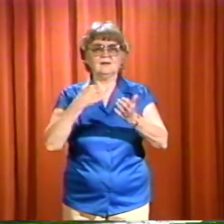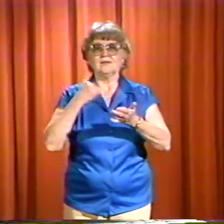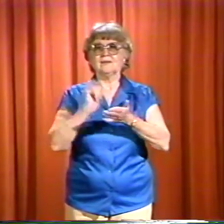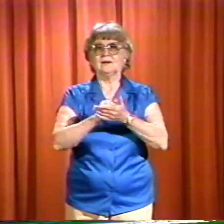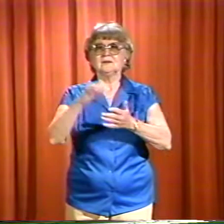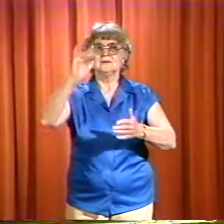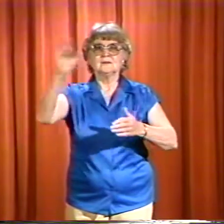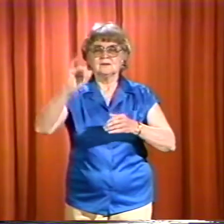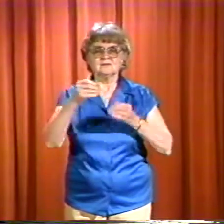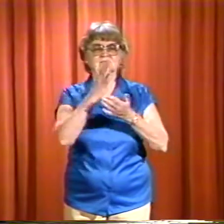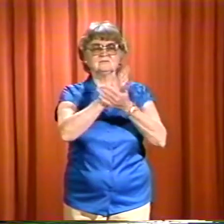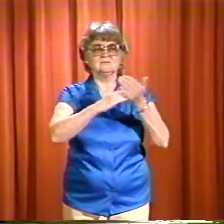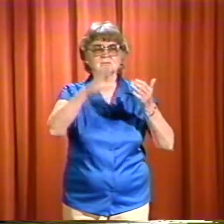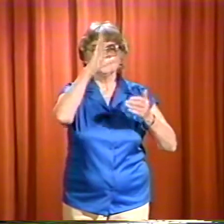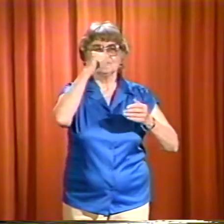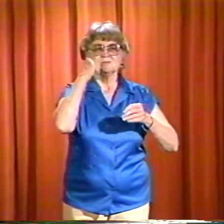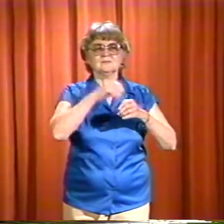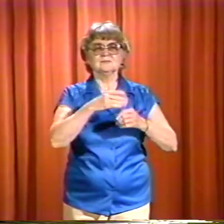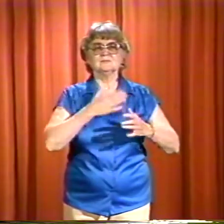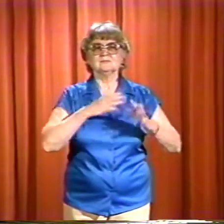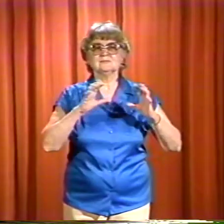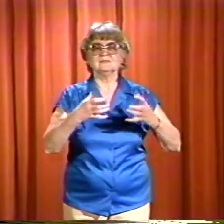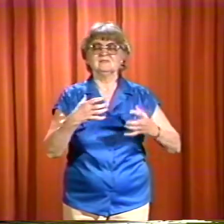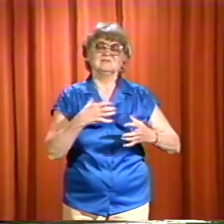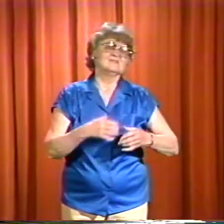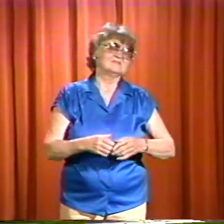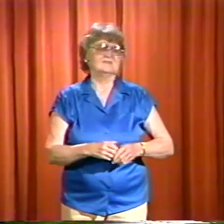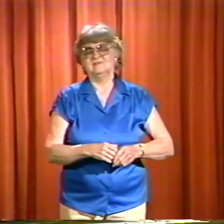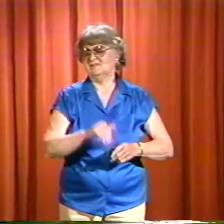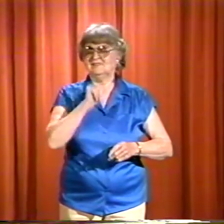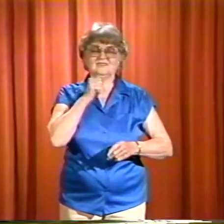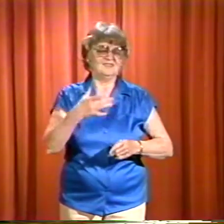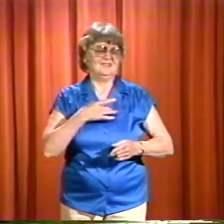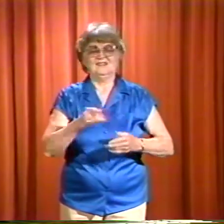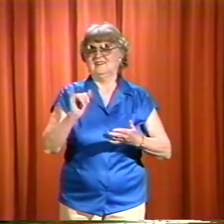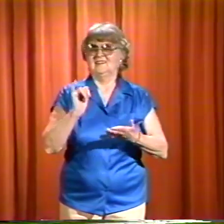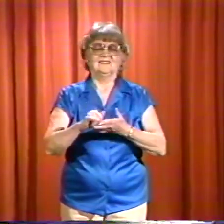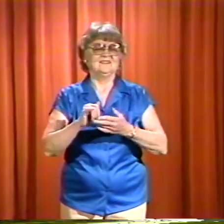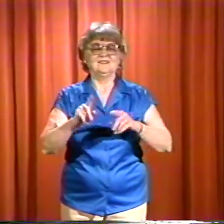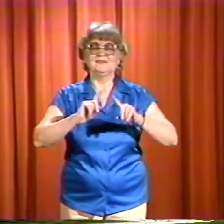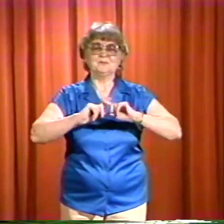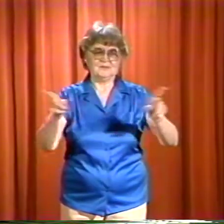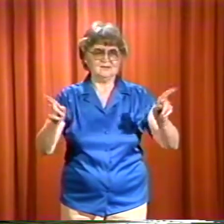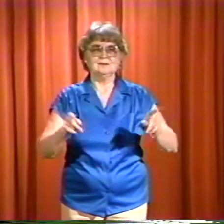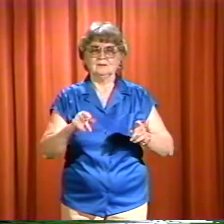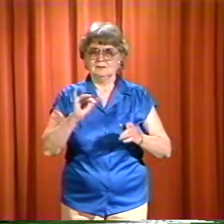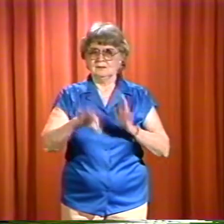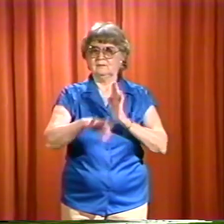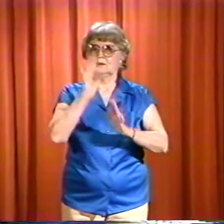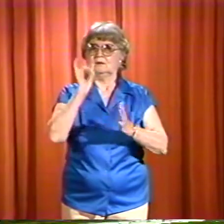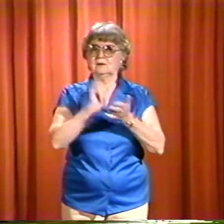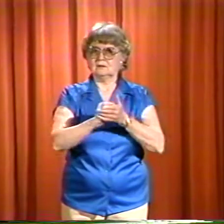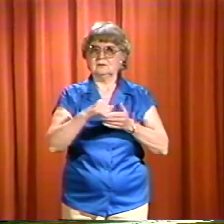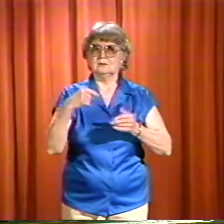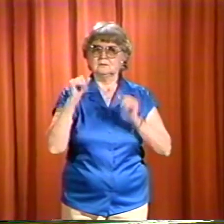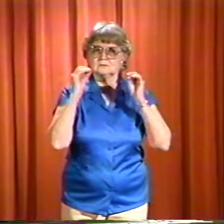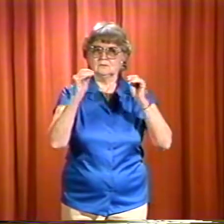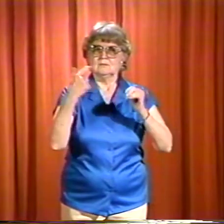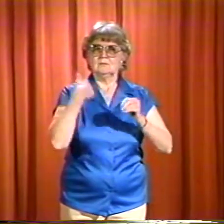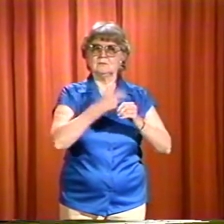We had spelling often, which some of the boys and girls didn't like, but found that it did teach us to spell